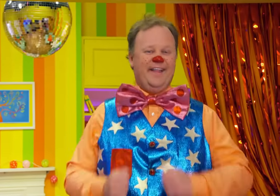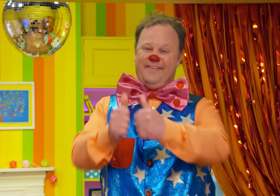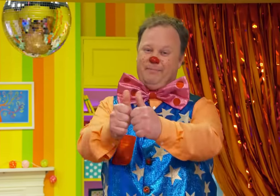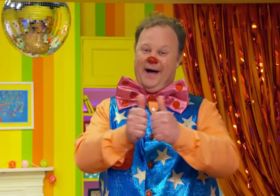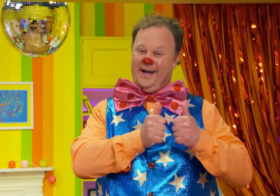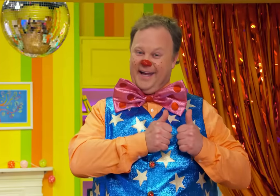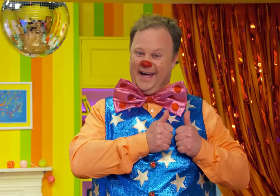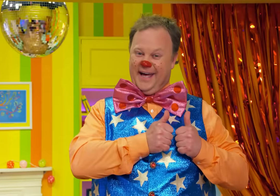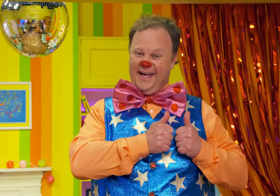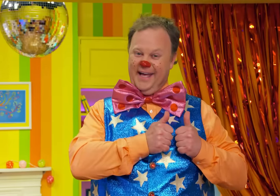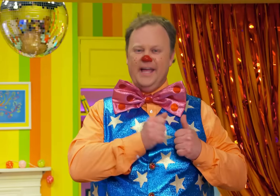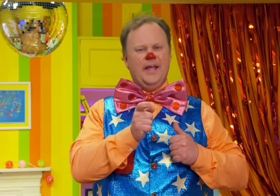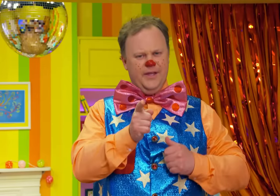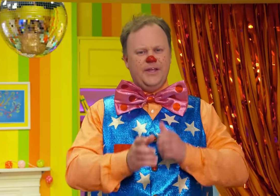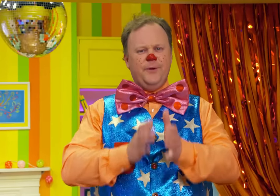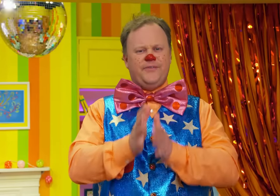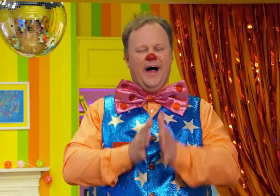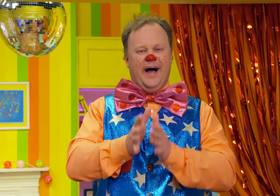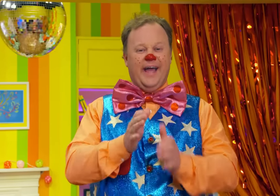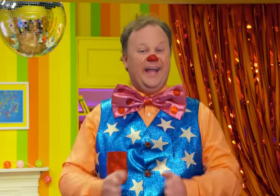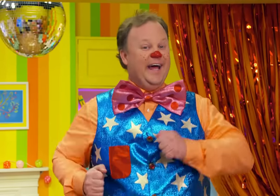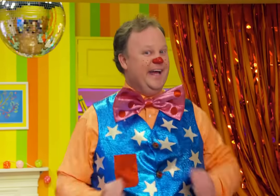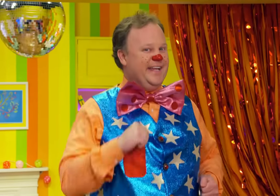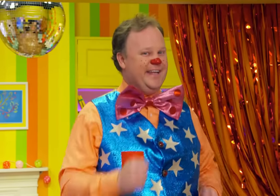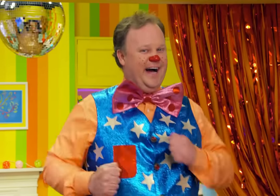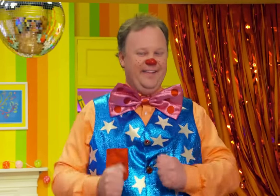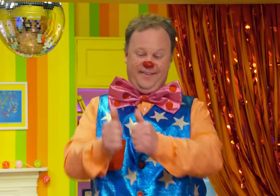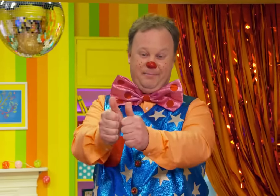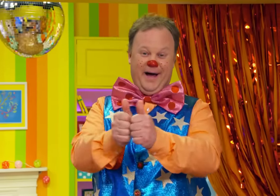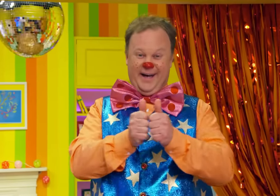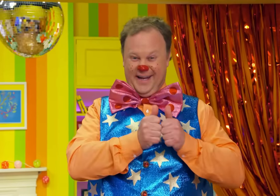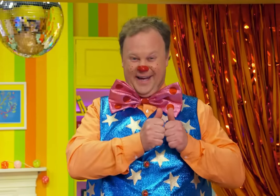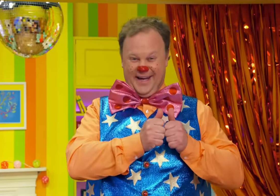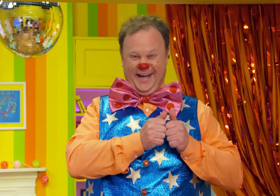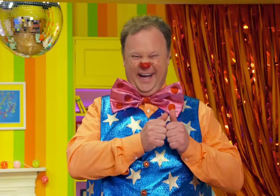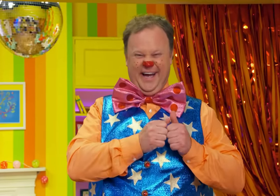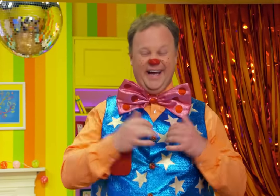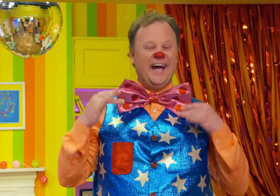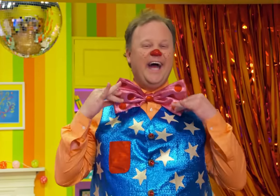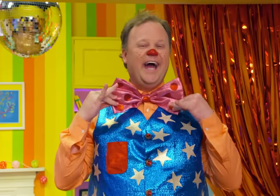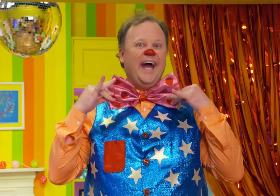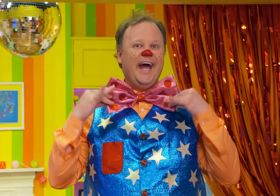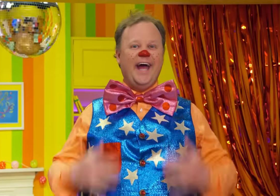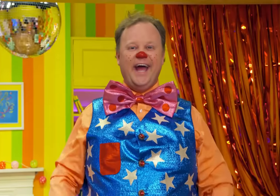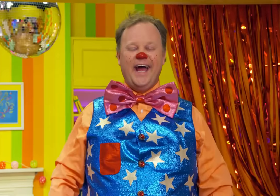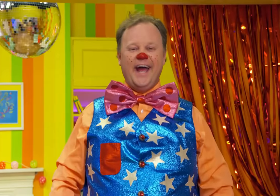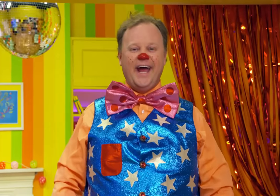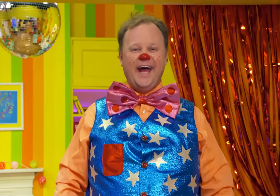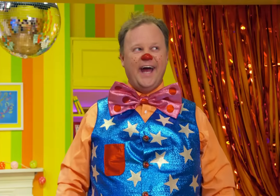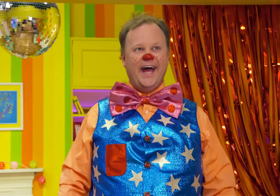dance partner! You sign dance partner! Thank you, Mr. Tumble!